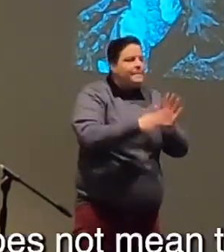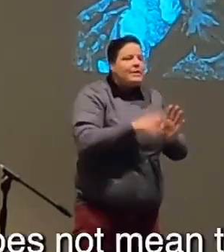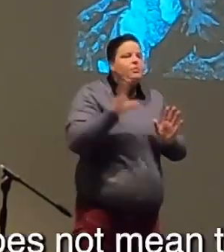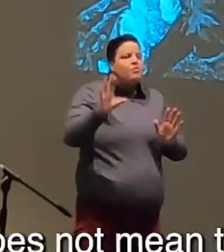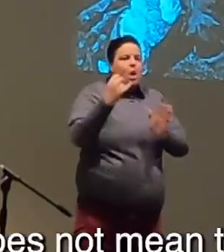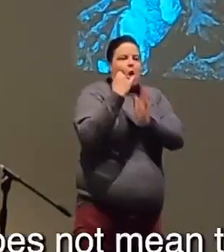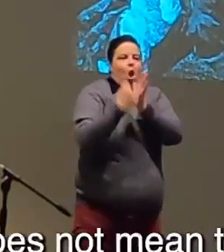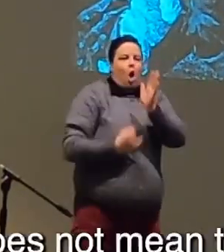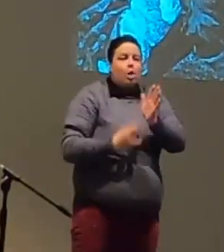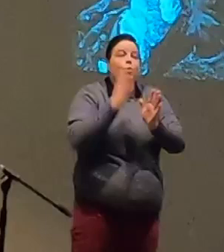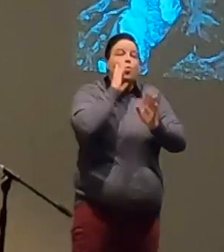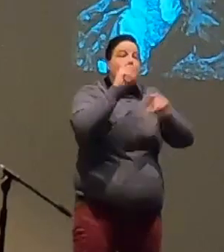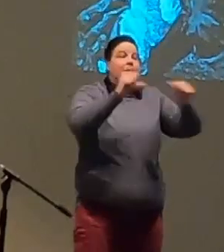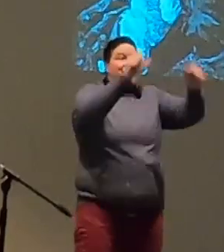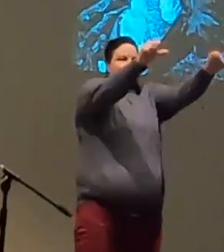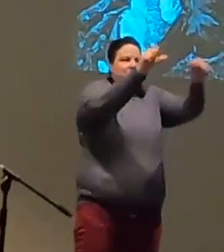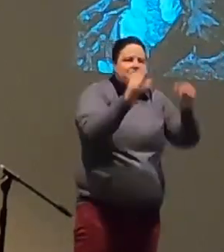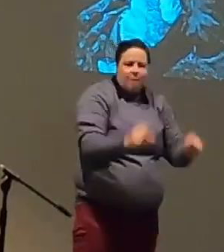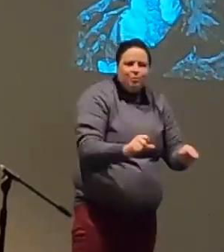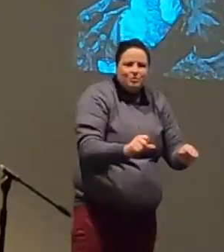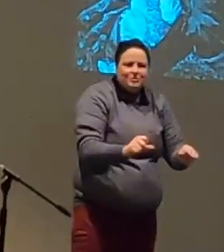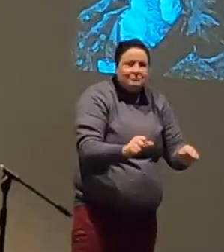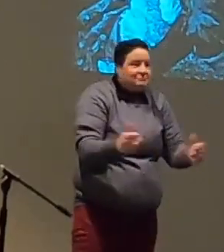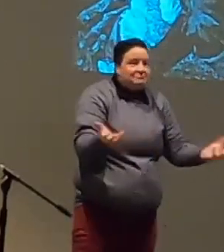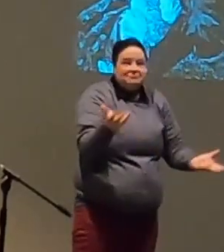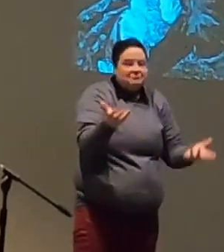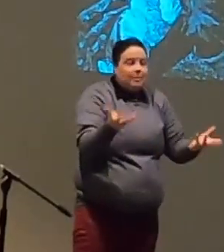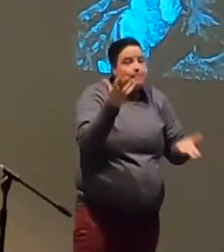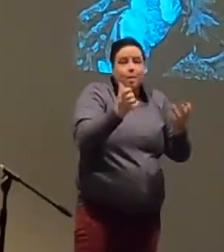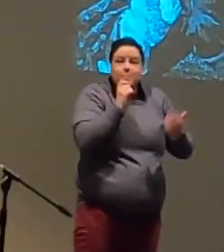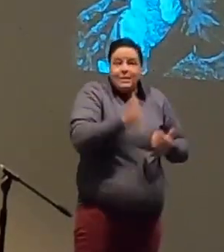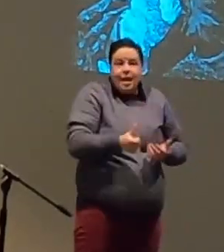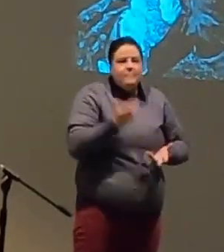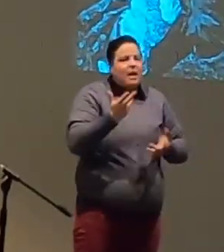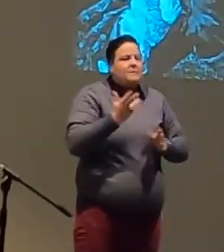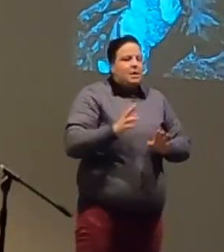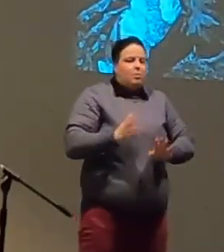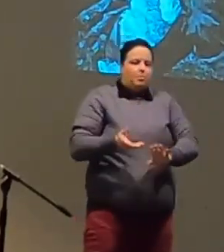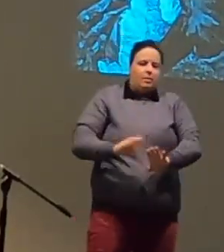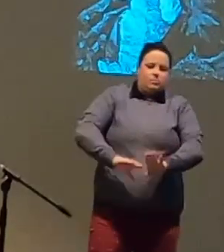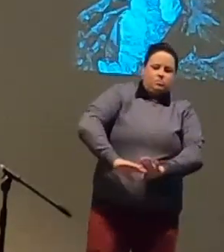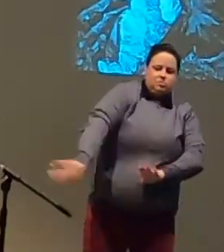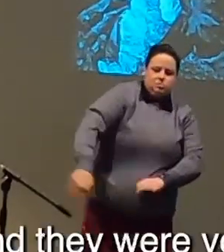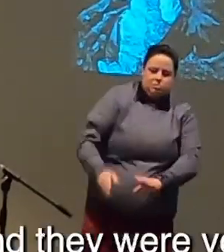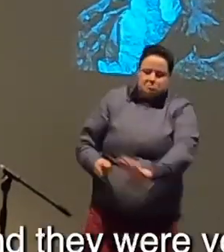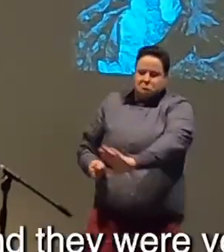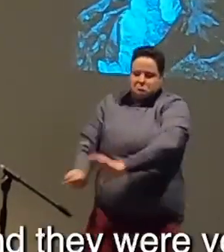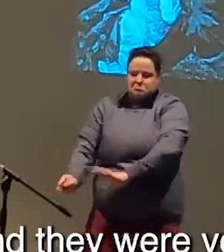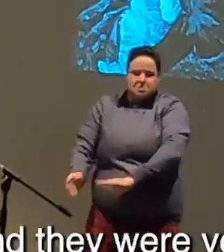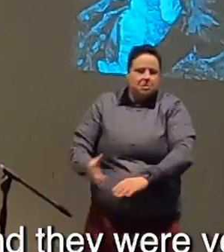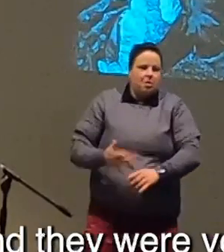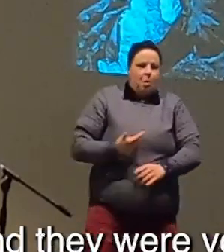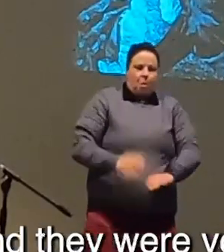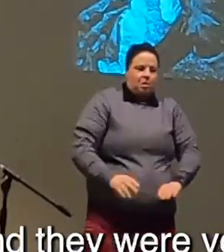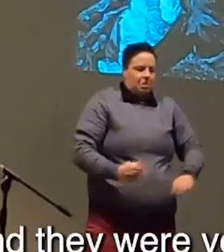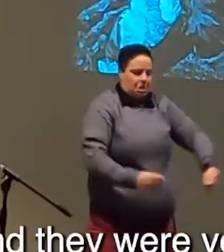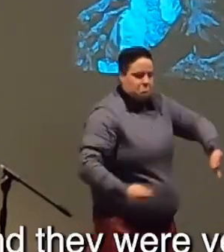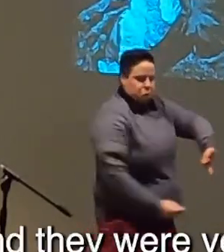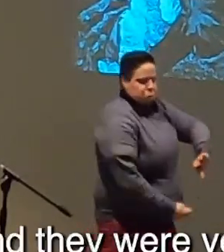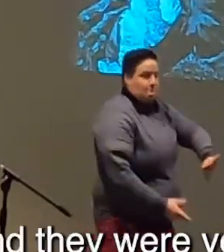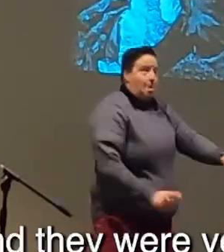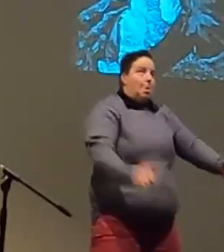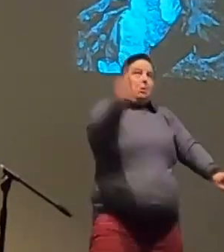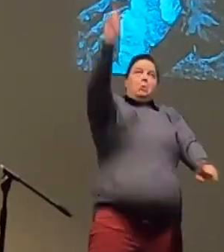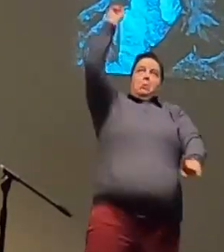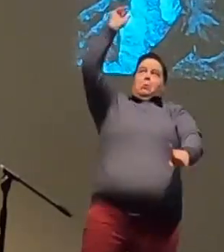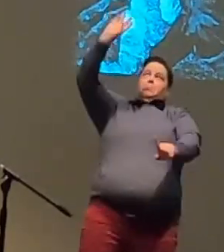their artwork would be prominent or really be able to be seen very well. It might be shoved in a corner, and they were very strict about the